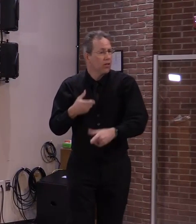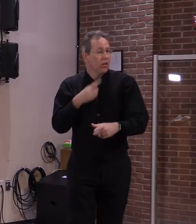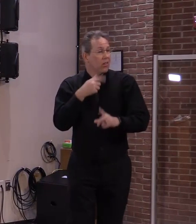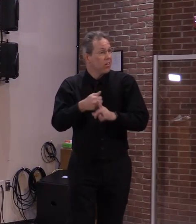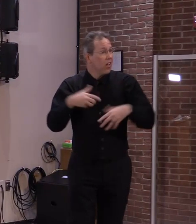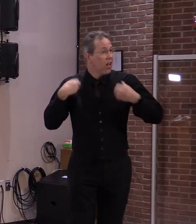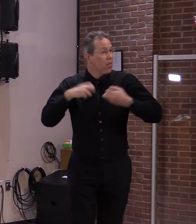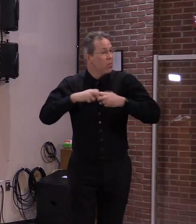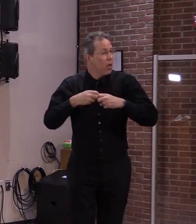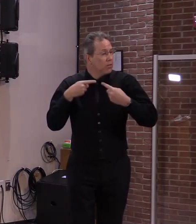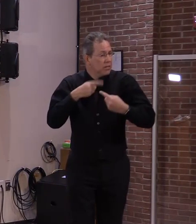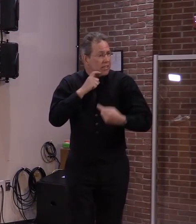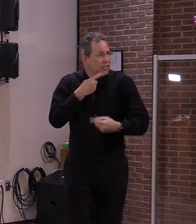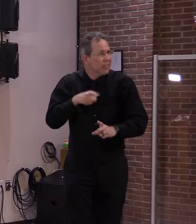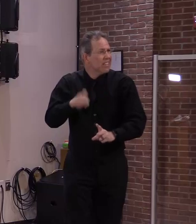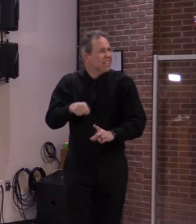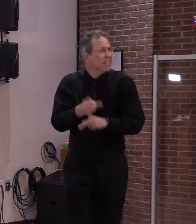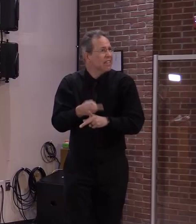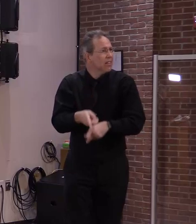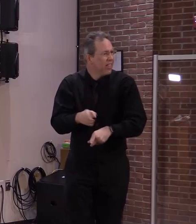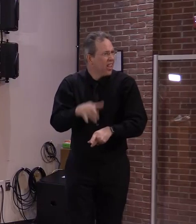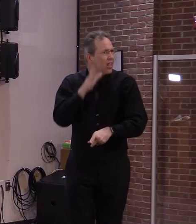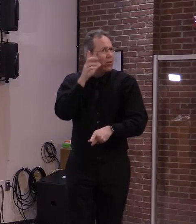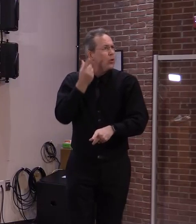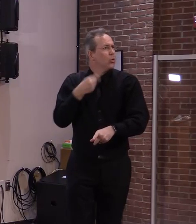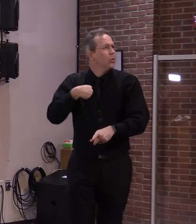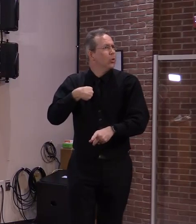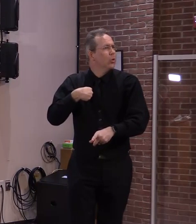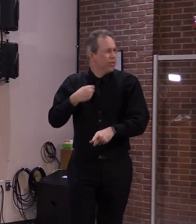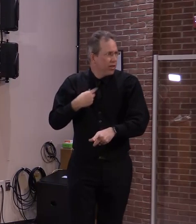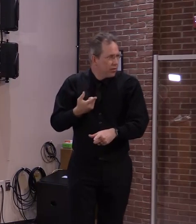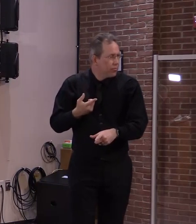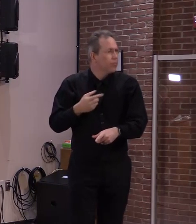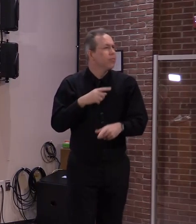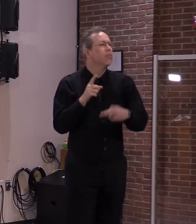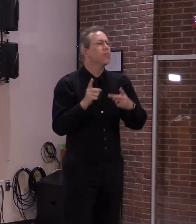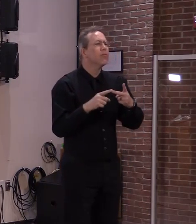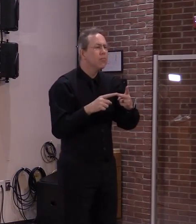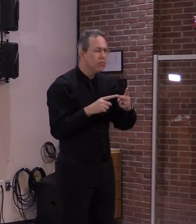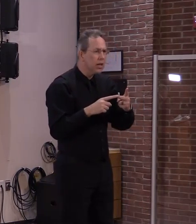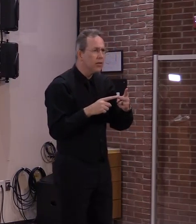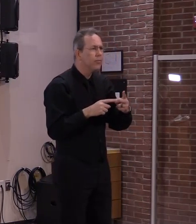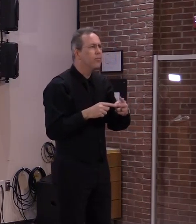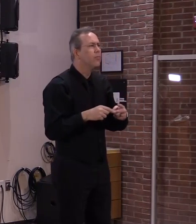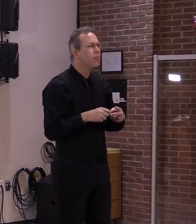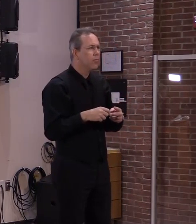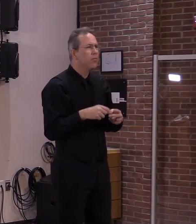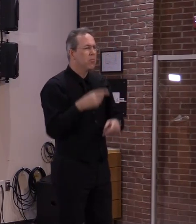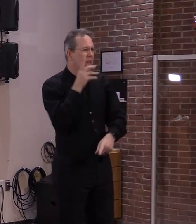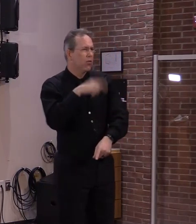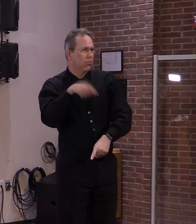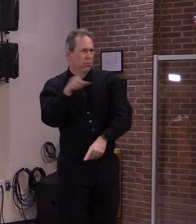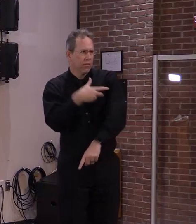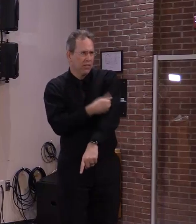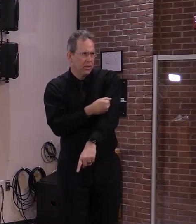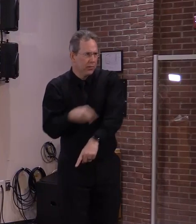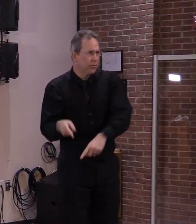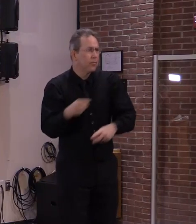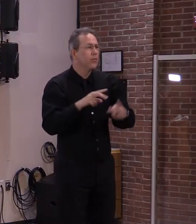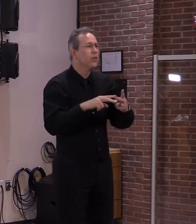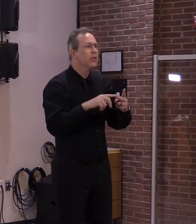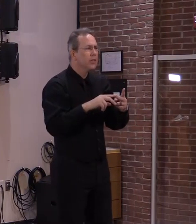needs. The second change is to implement further enhancements to our registration process for our BIPOC